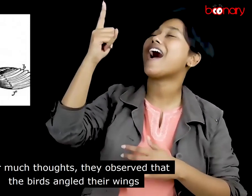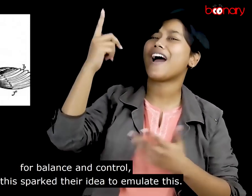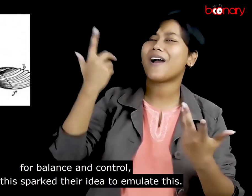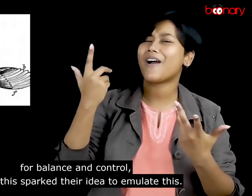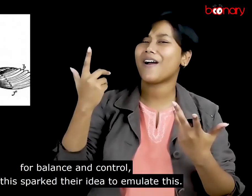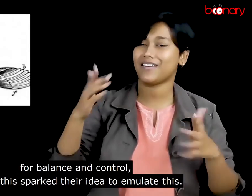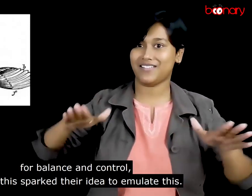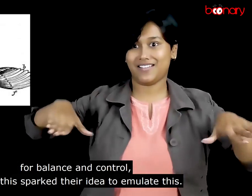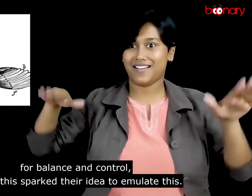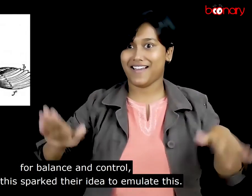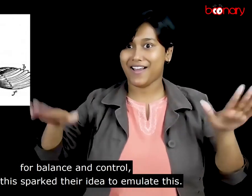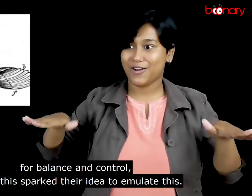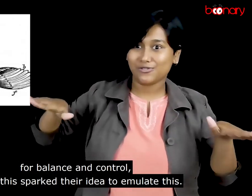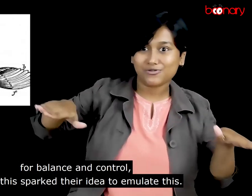for balance and control.